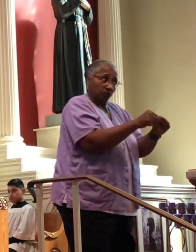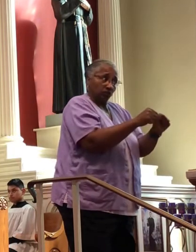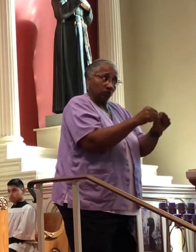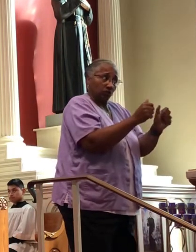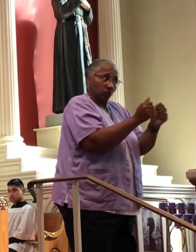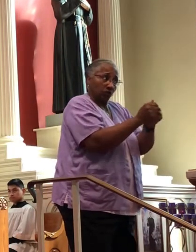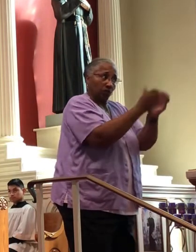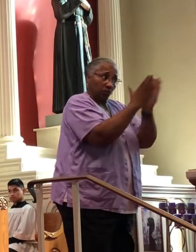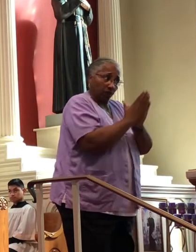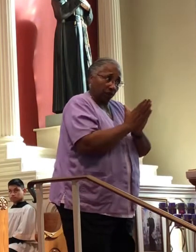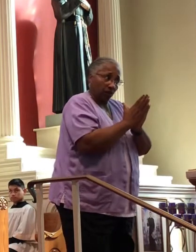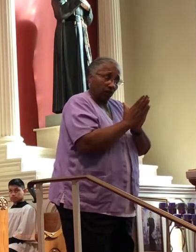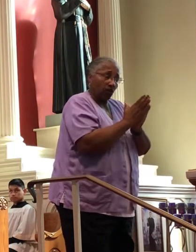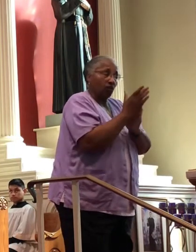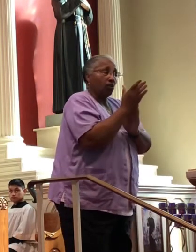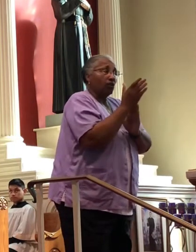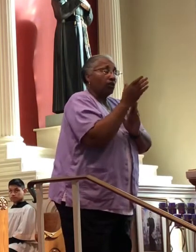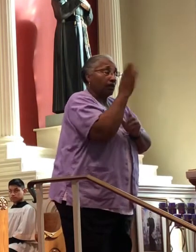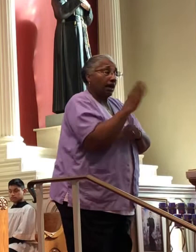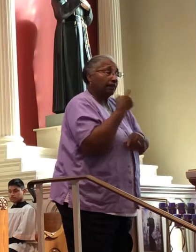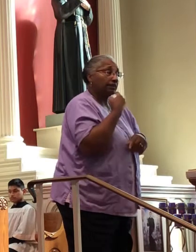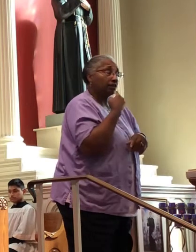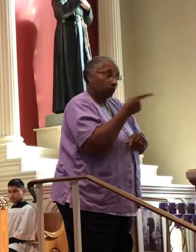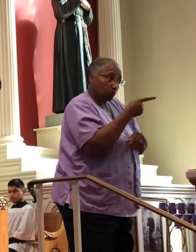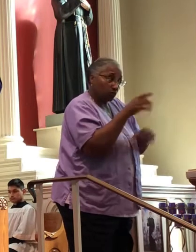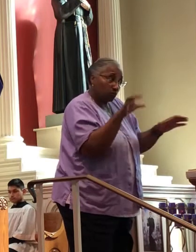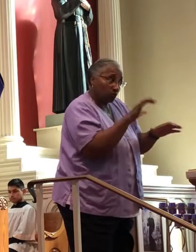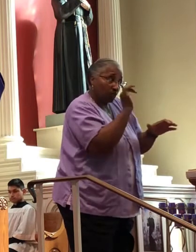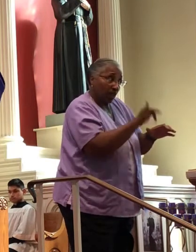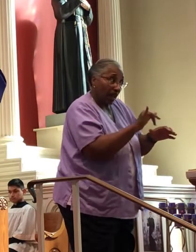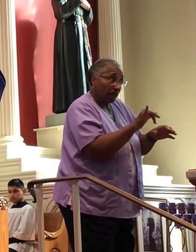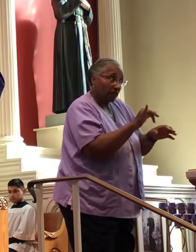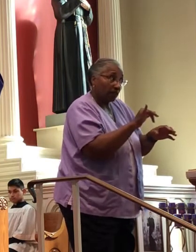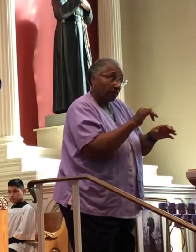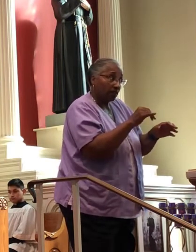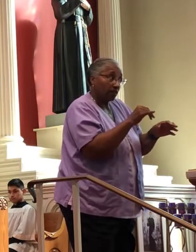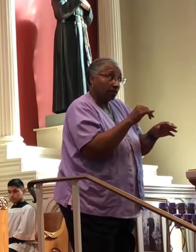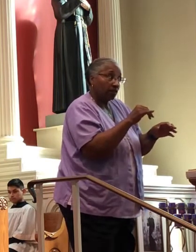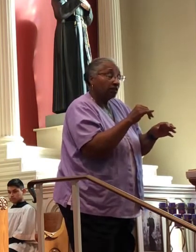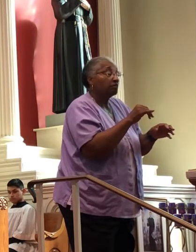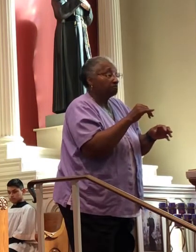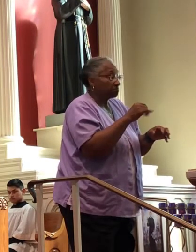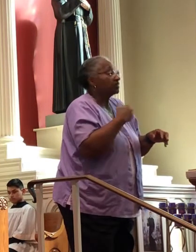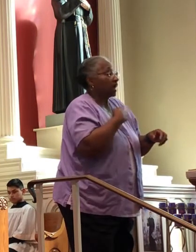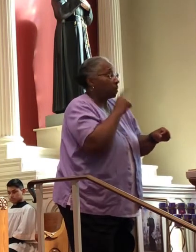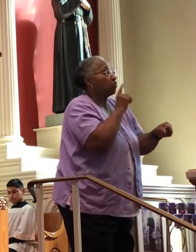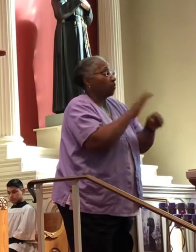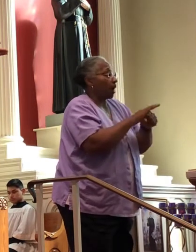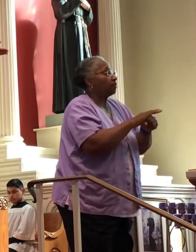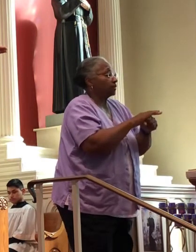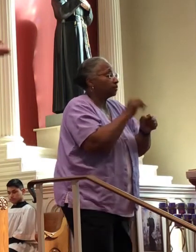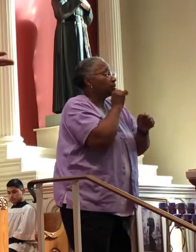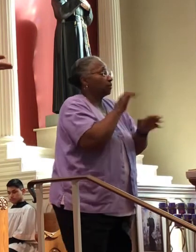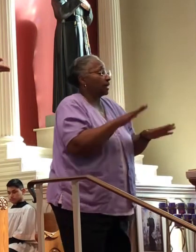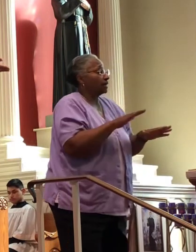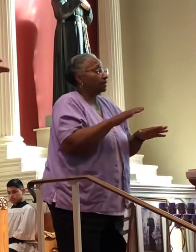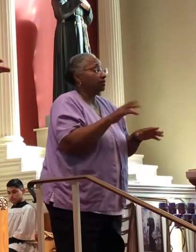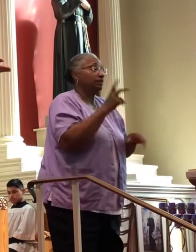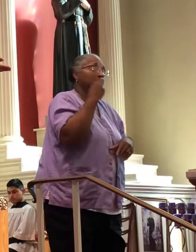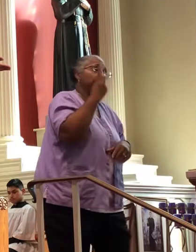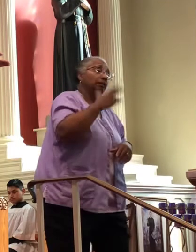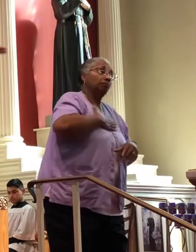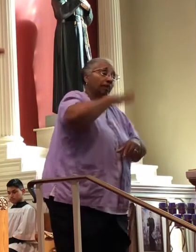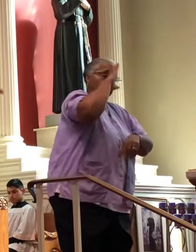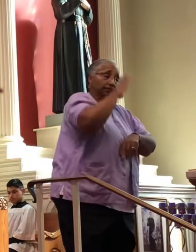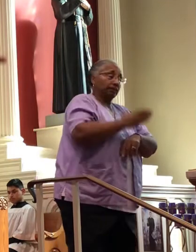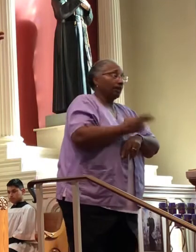is saying is, if you do that, I'm promising you that that will be a blessed Lent. Look at my son. Look how he